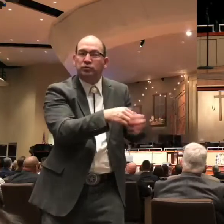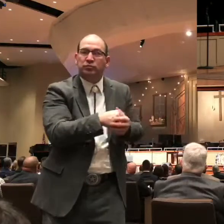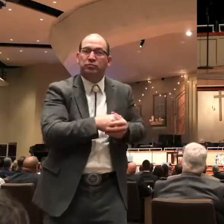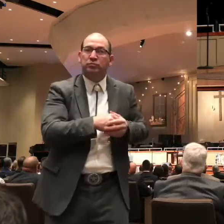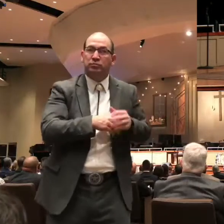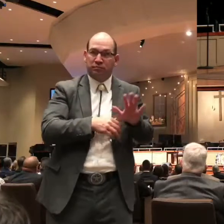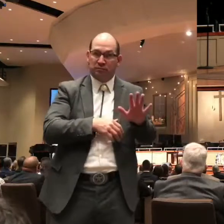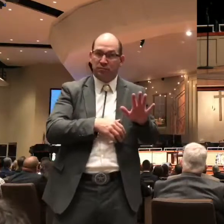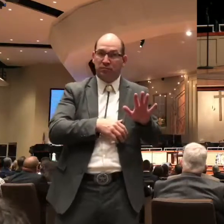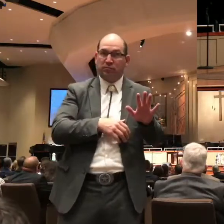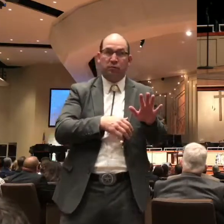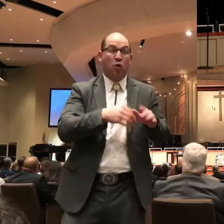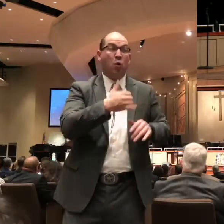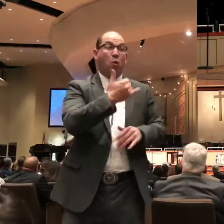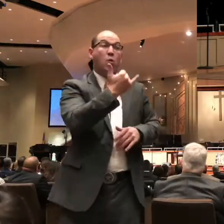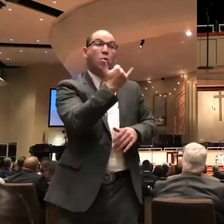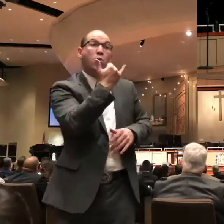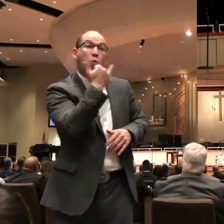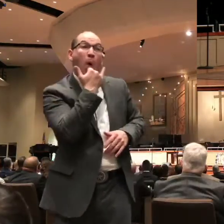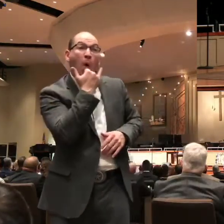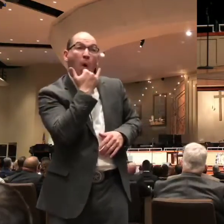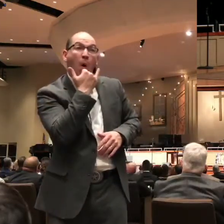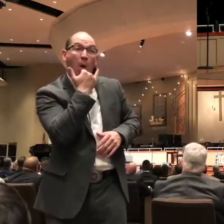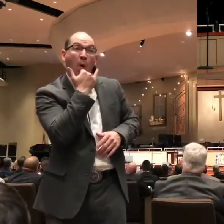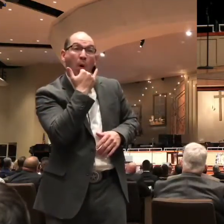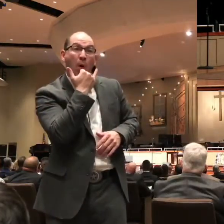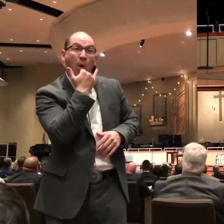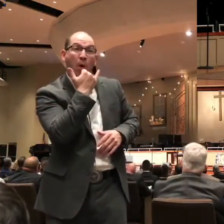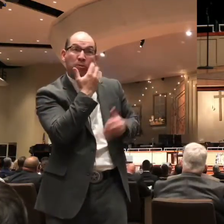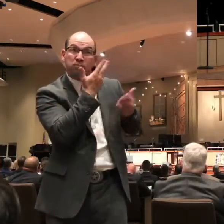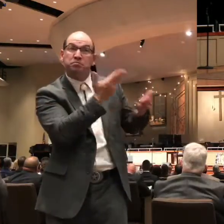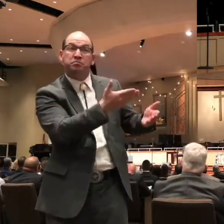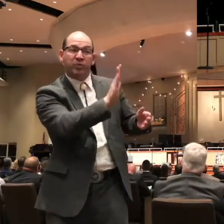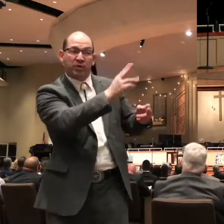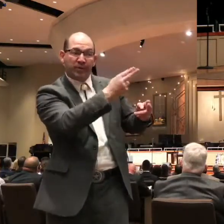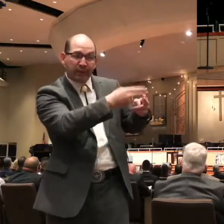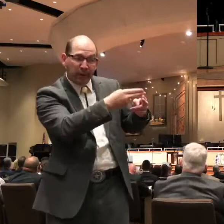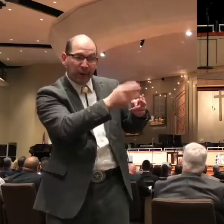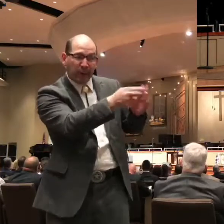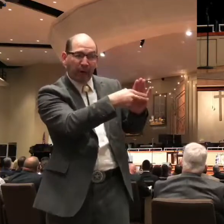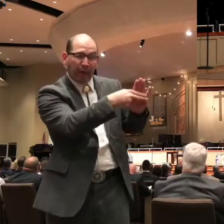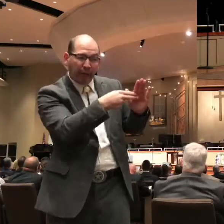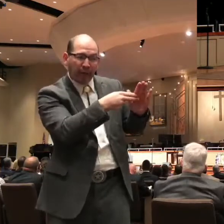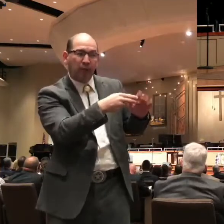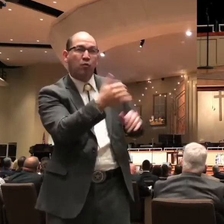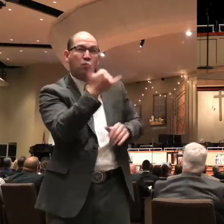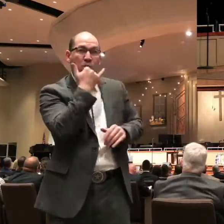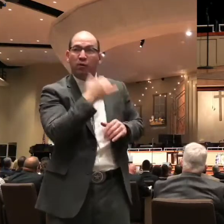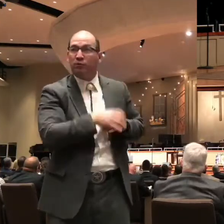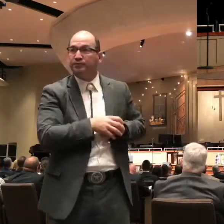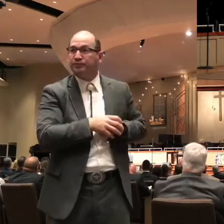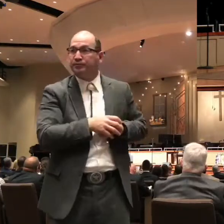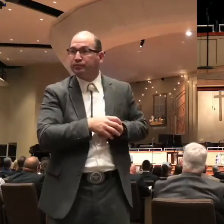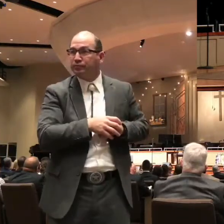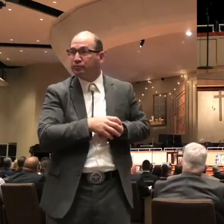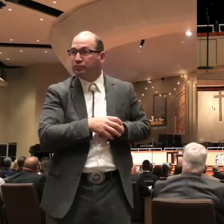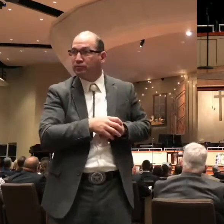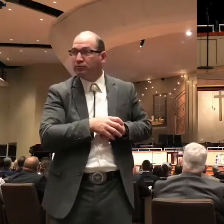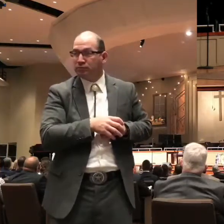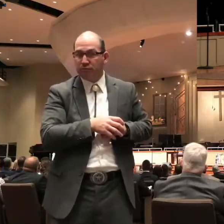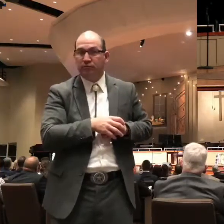immoral reputation. Now, may I say about the text tonight that the primary meaning here is not